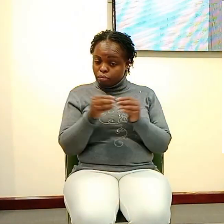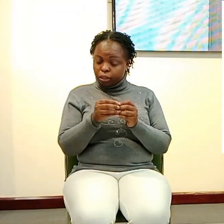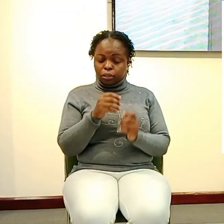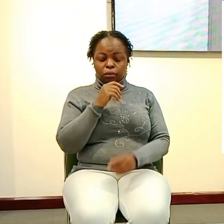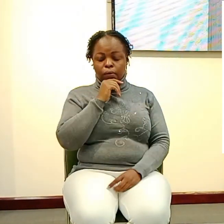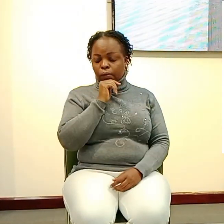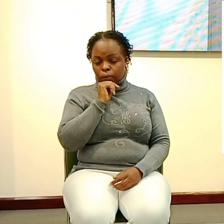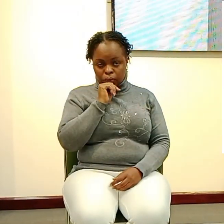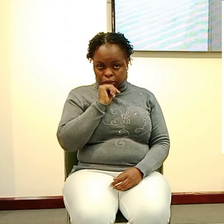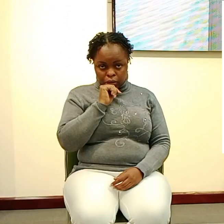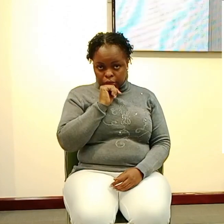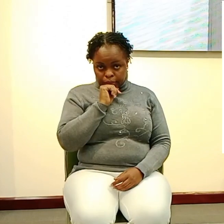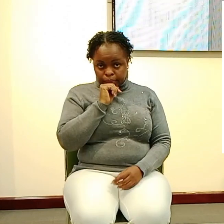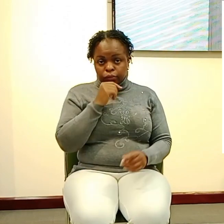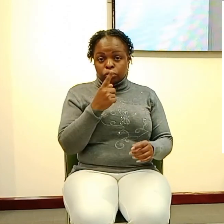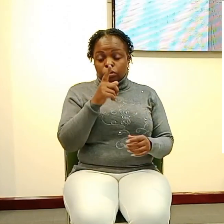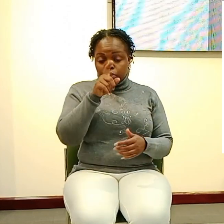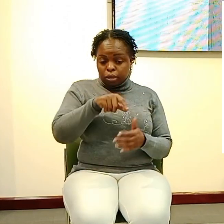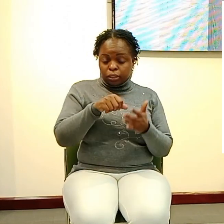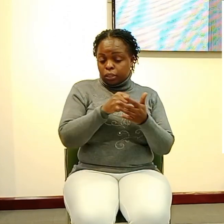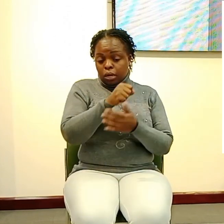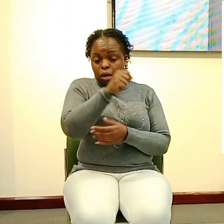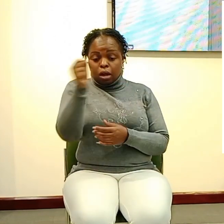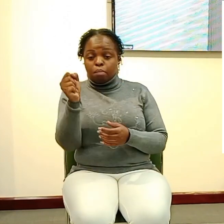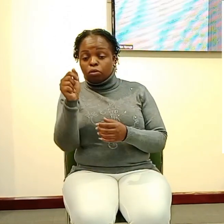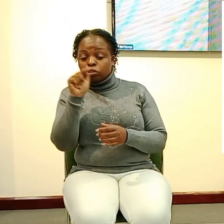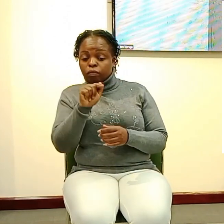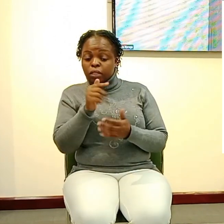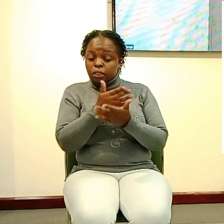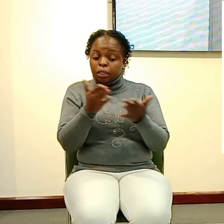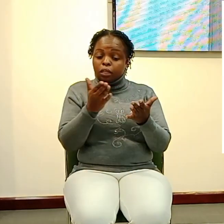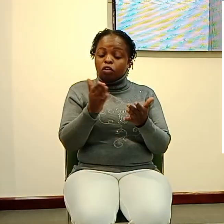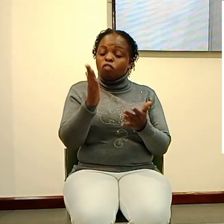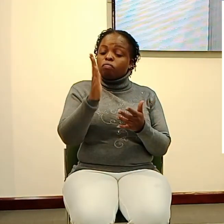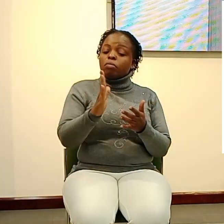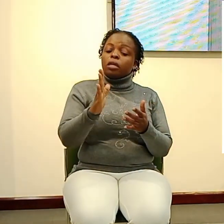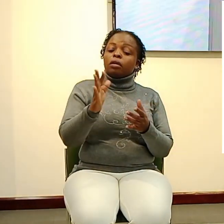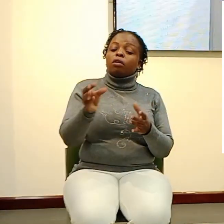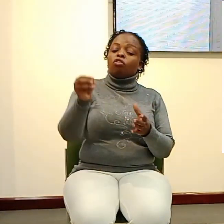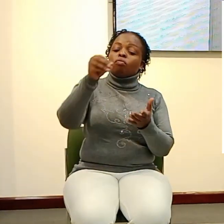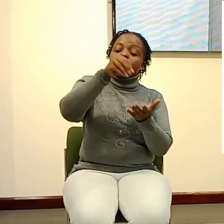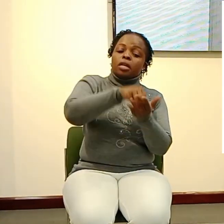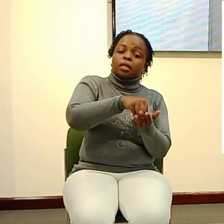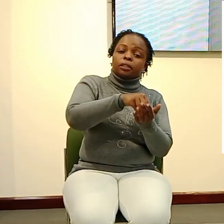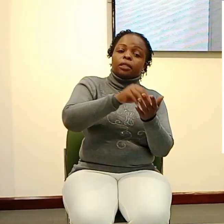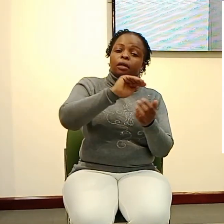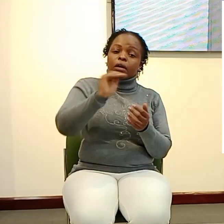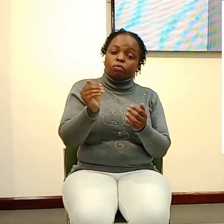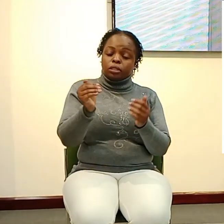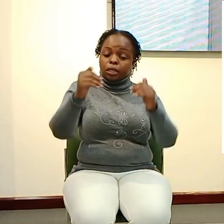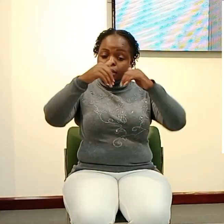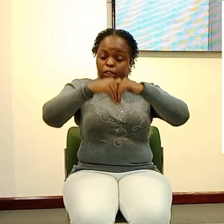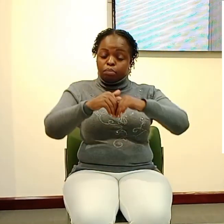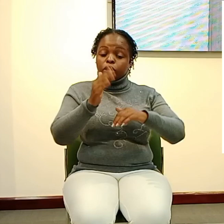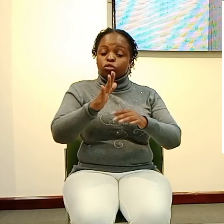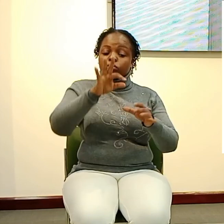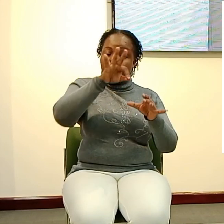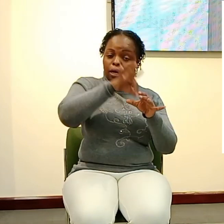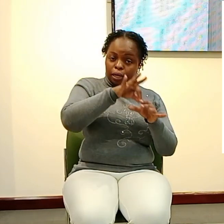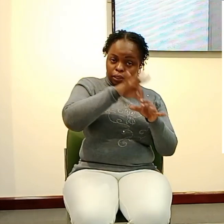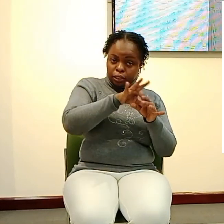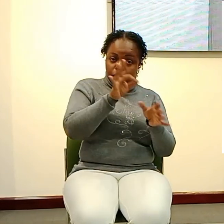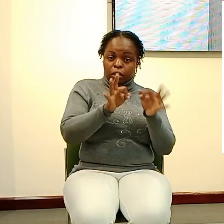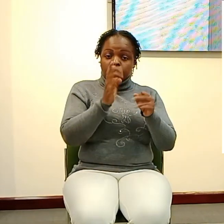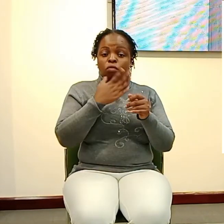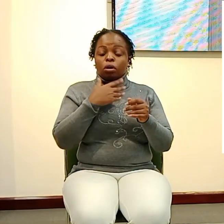wondering. So we must come out of this thing of being nominated at the county assembly to elected, if we want